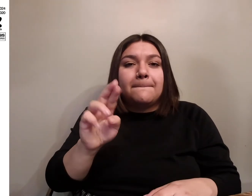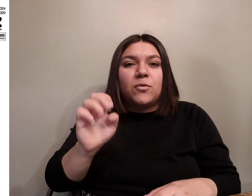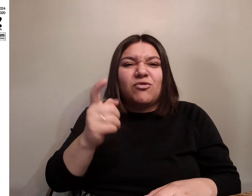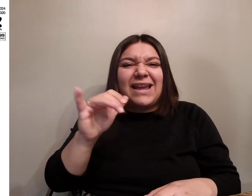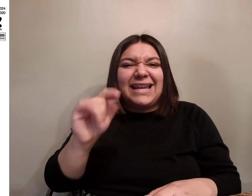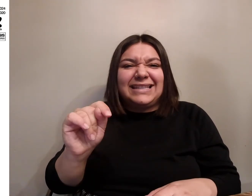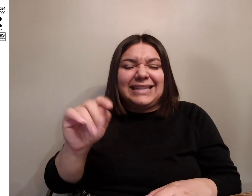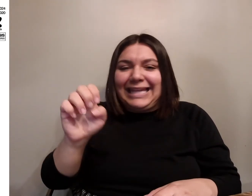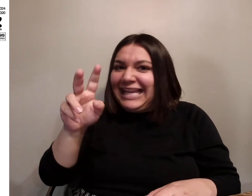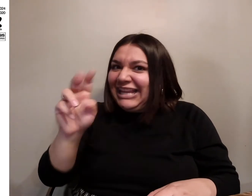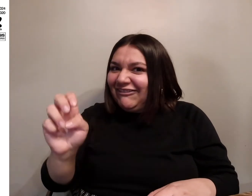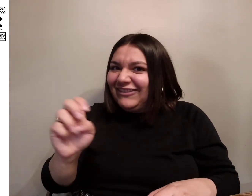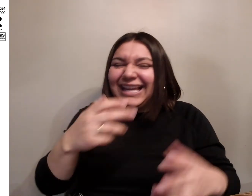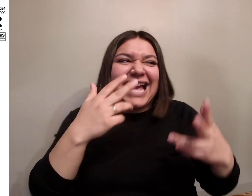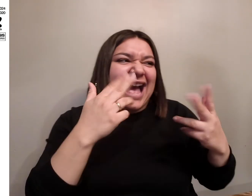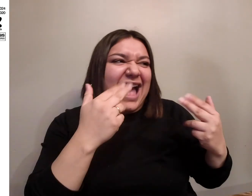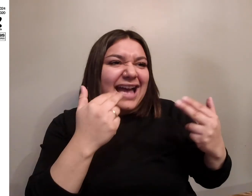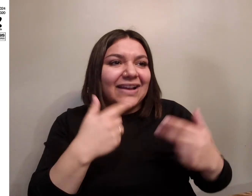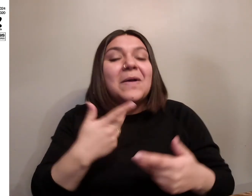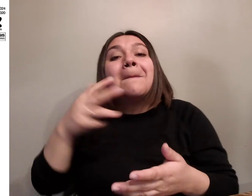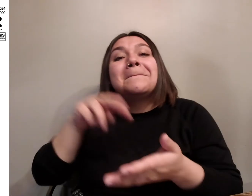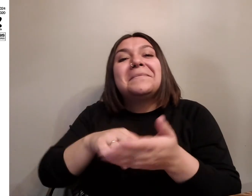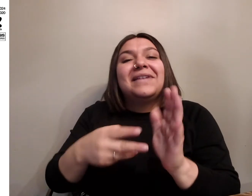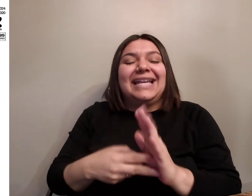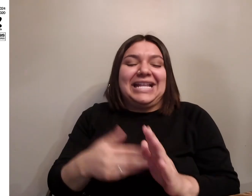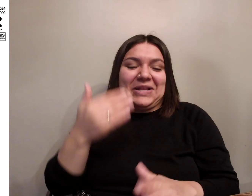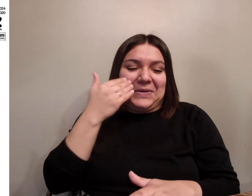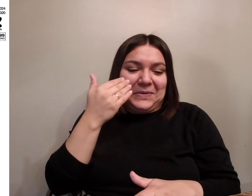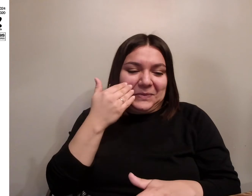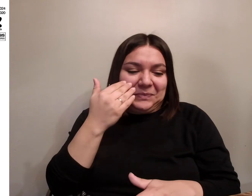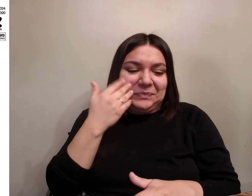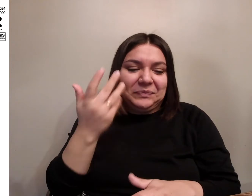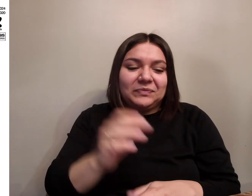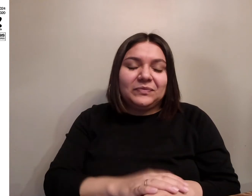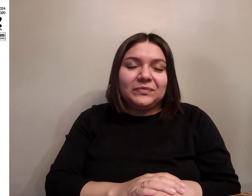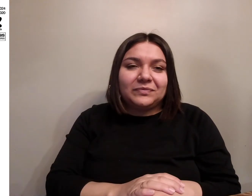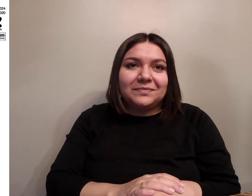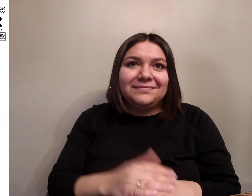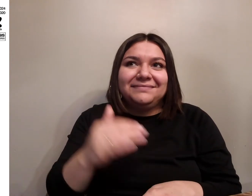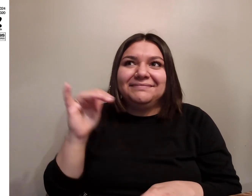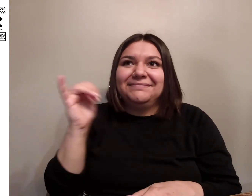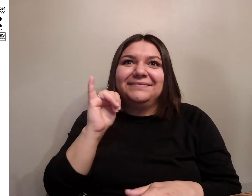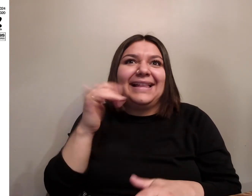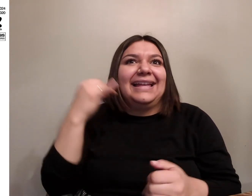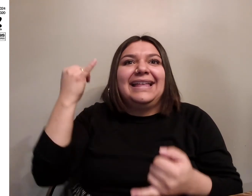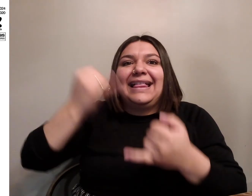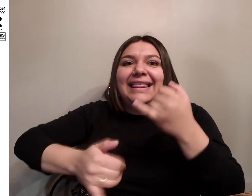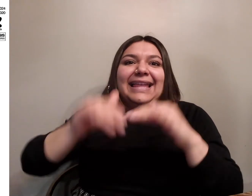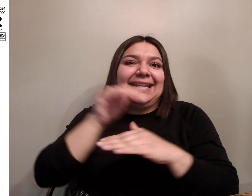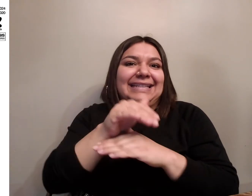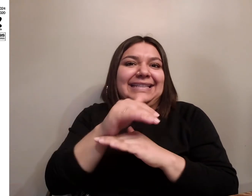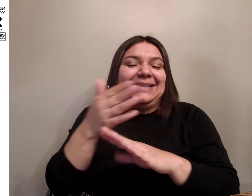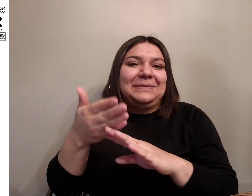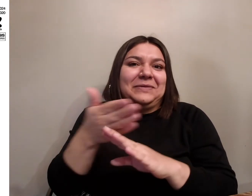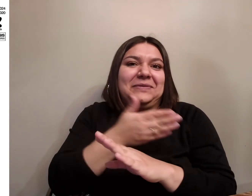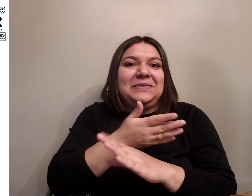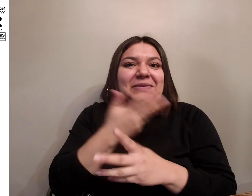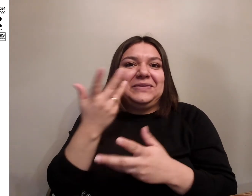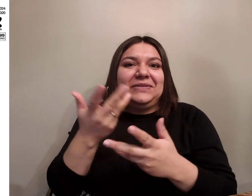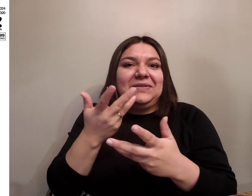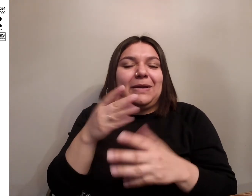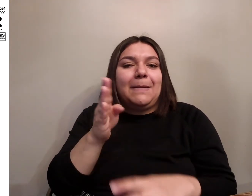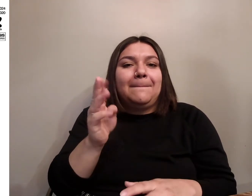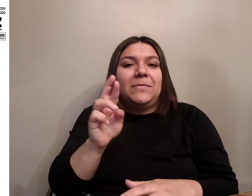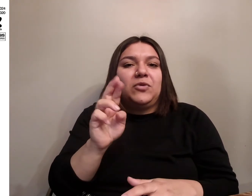on what they were calling Brexit Eve. It was, like